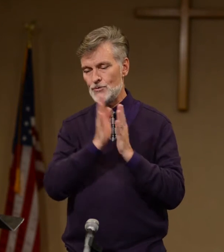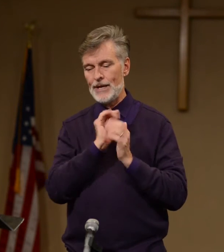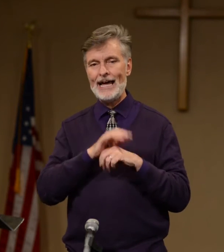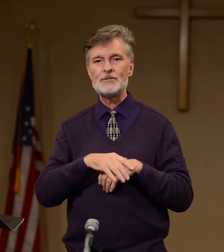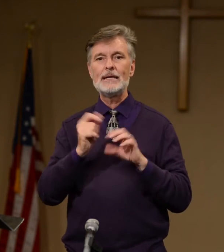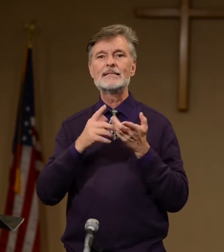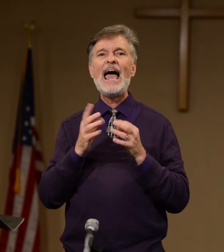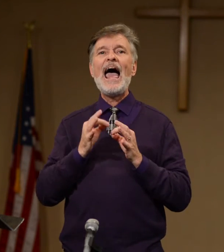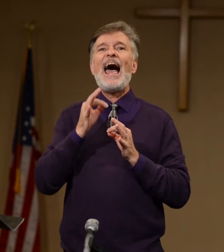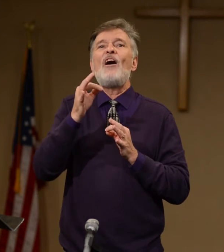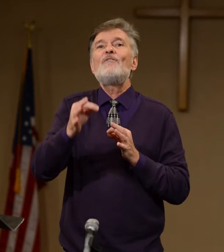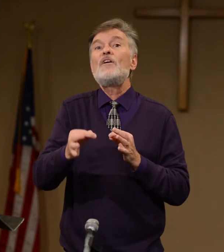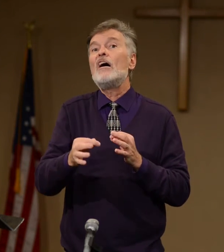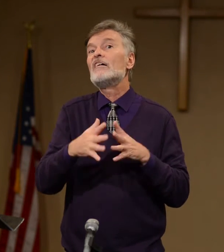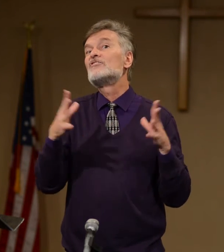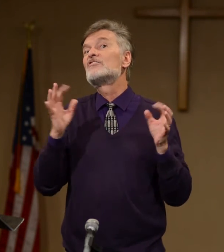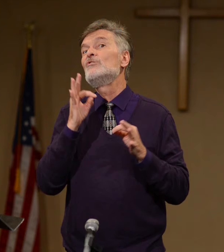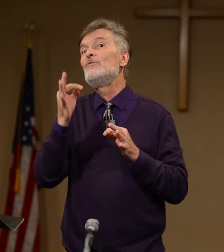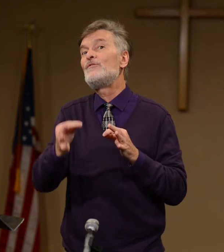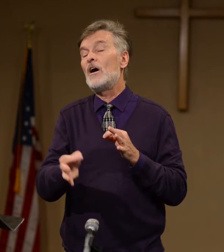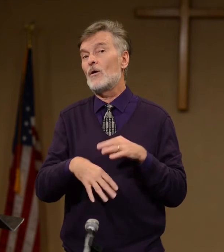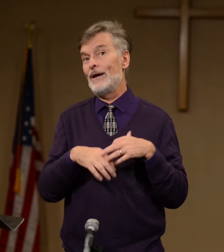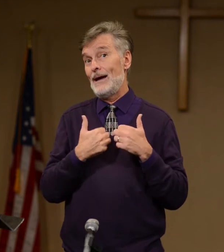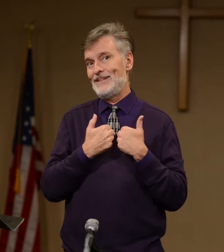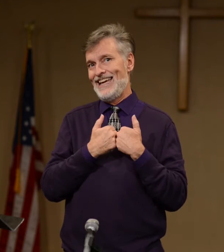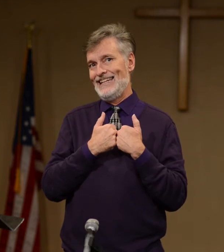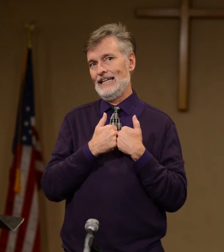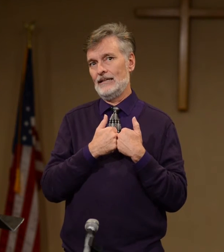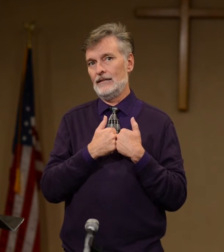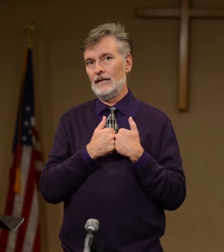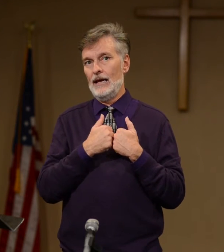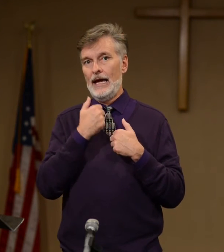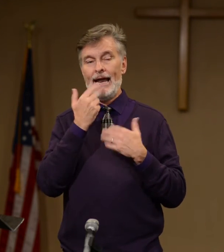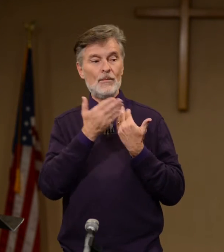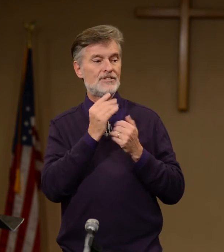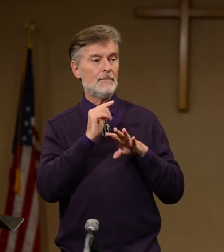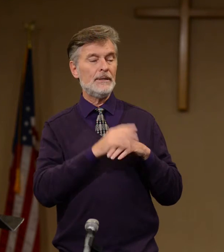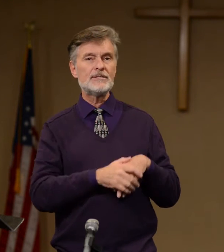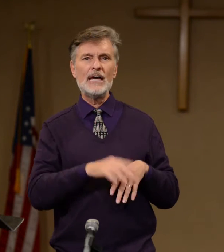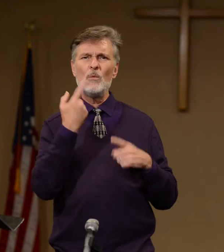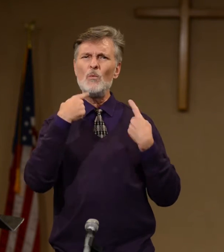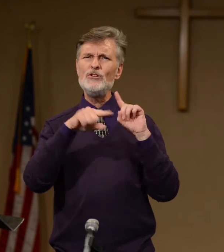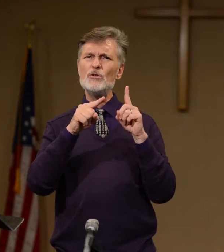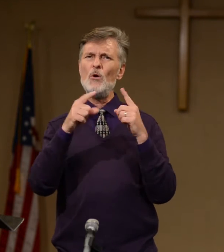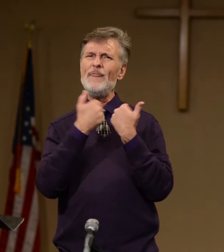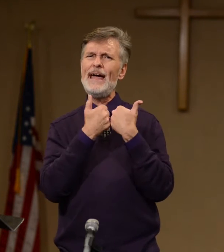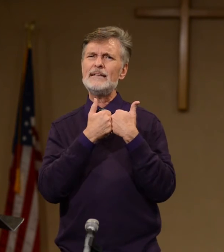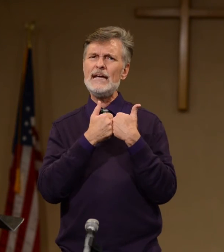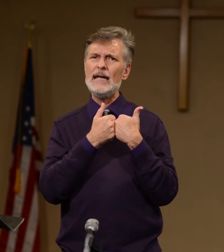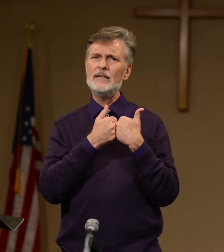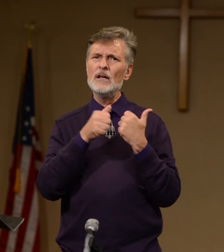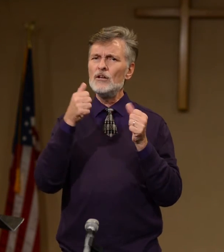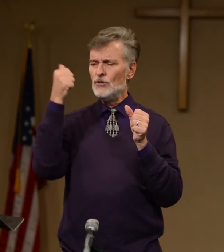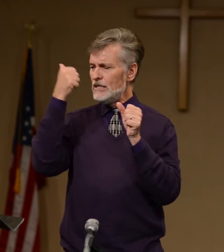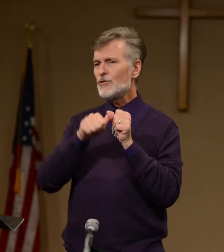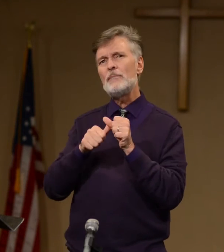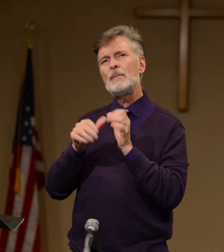would ask me is, how far is too far when I'm dating? And I would simply say, well, when you go on that date, you need to remember